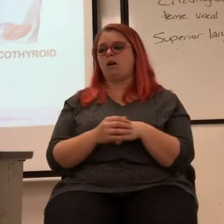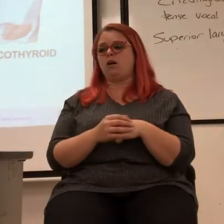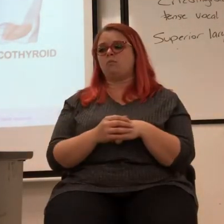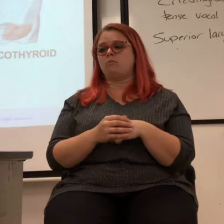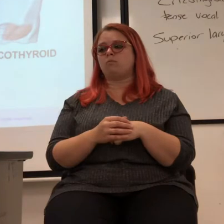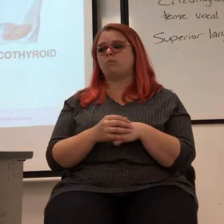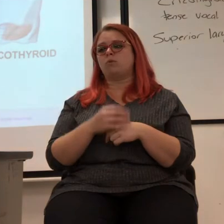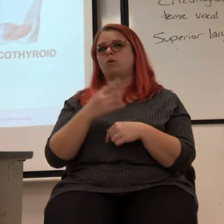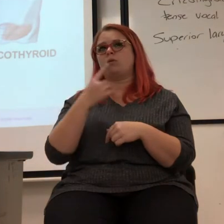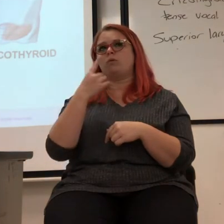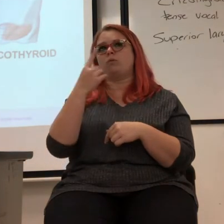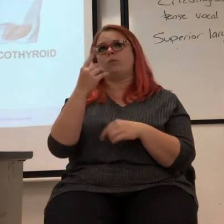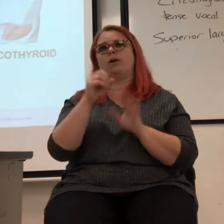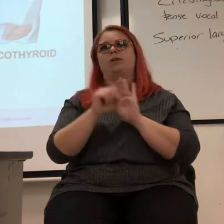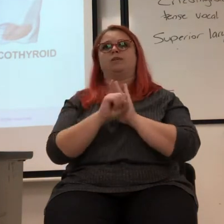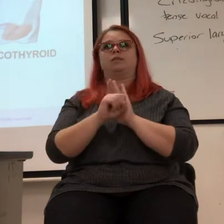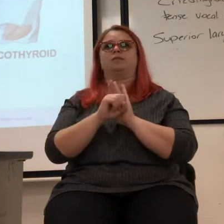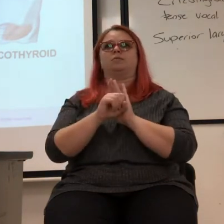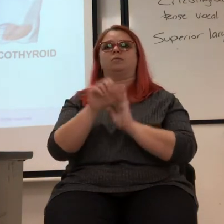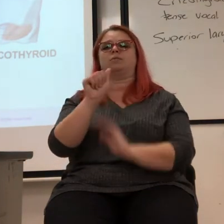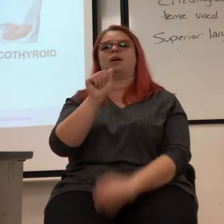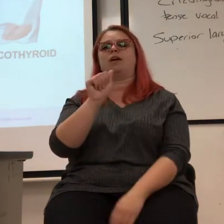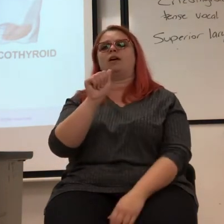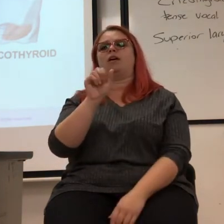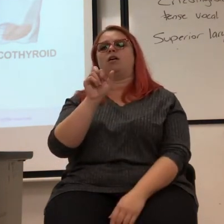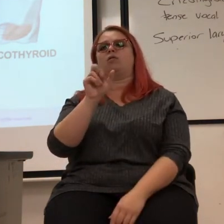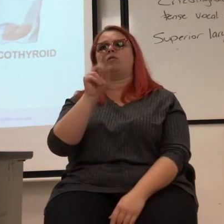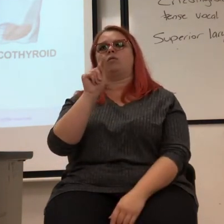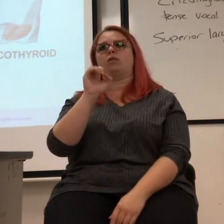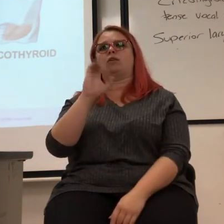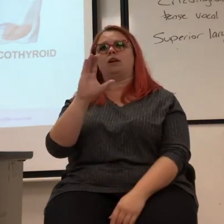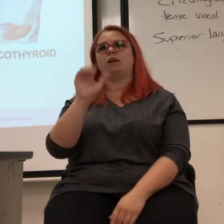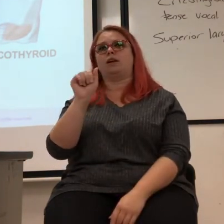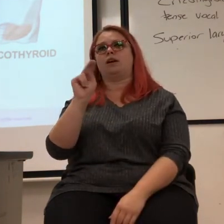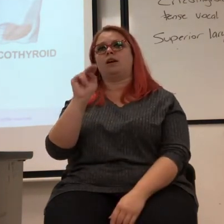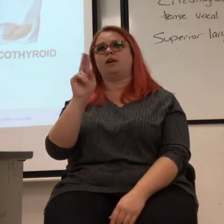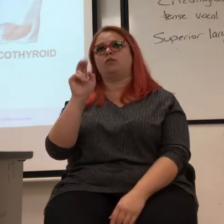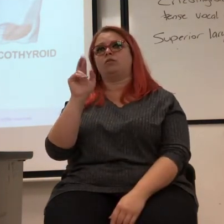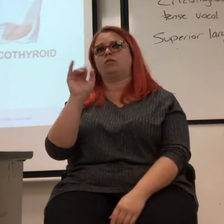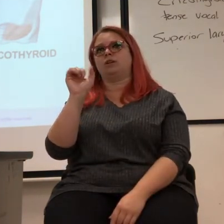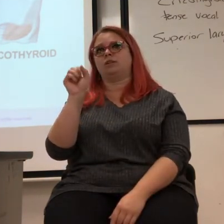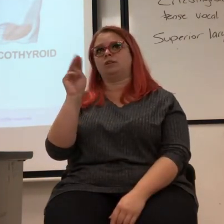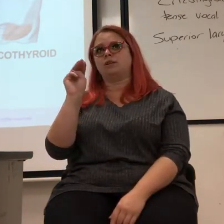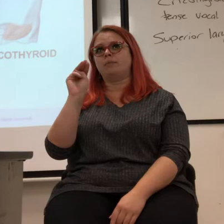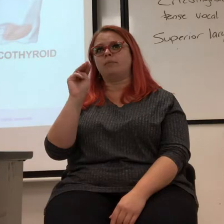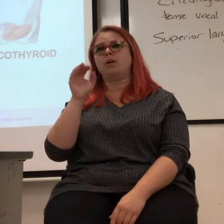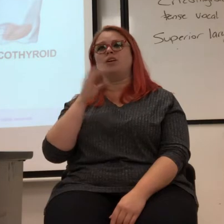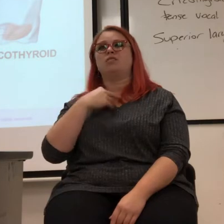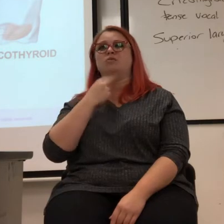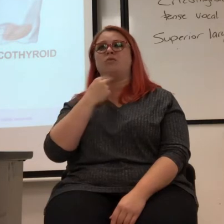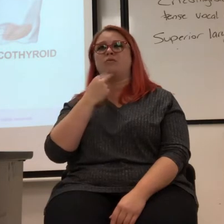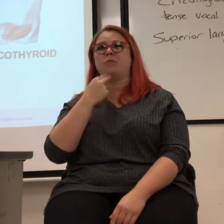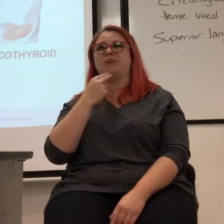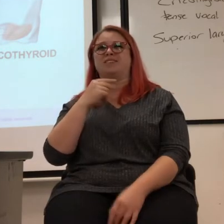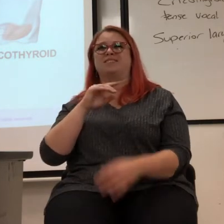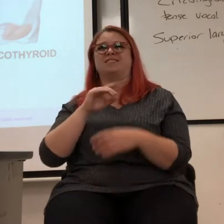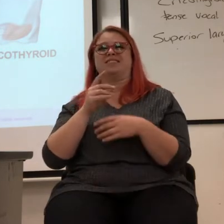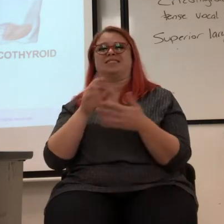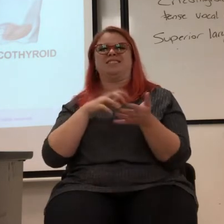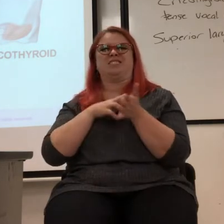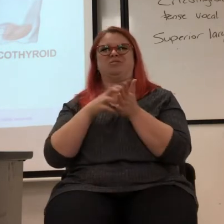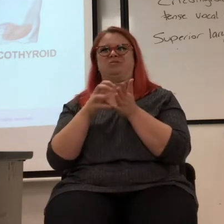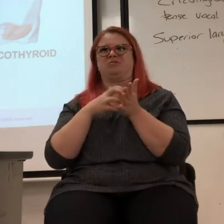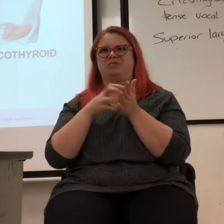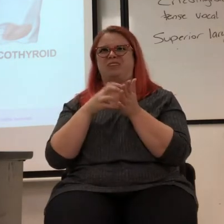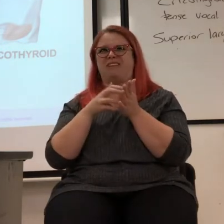One of the symptoms of an aortic aneurysm is you have a hoarse voice. So how would that affect a hoarse voice? Now